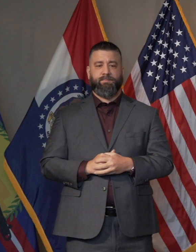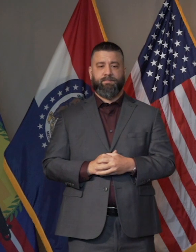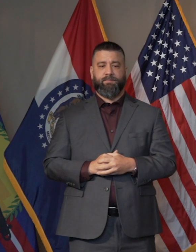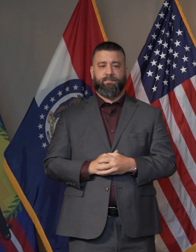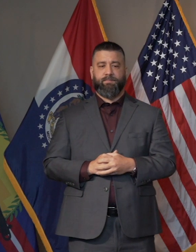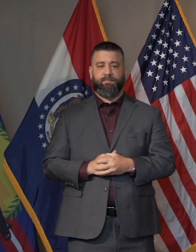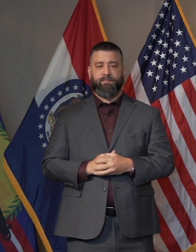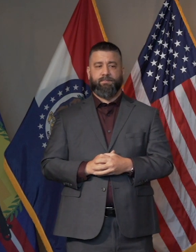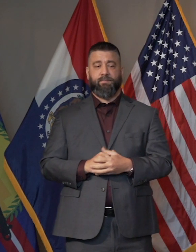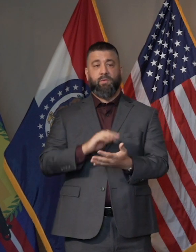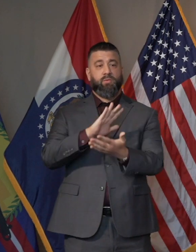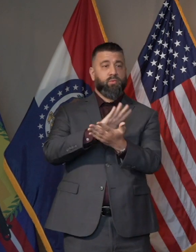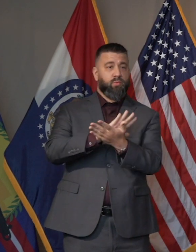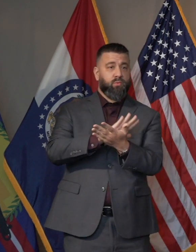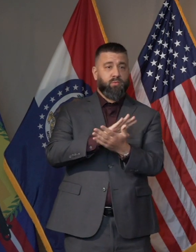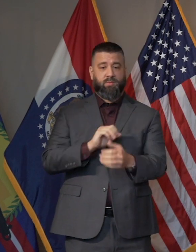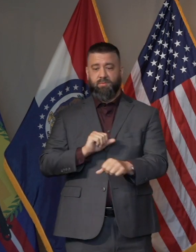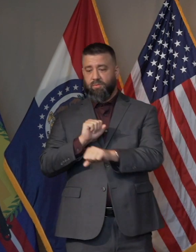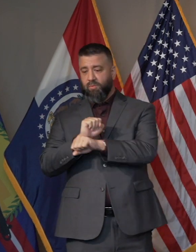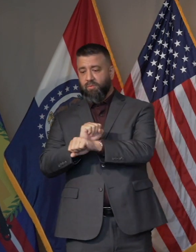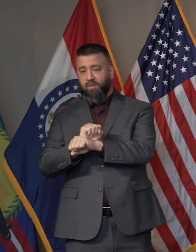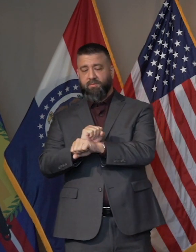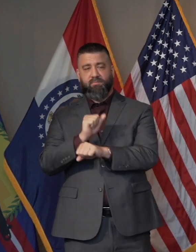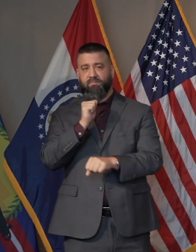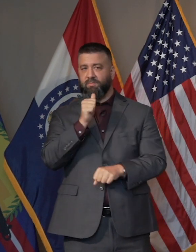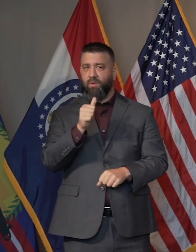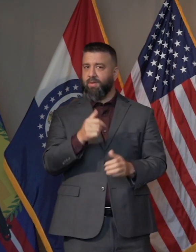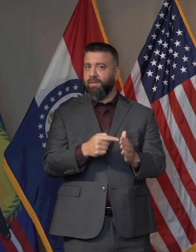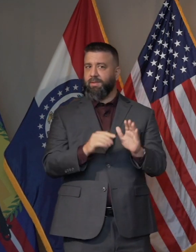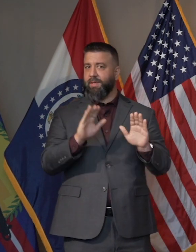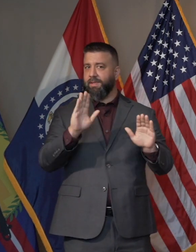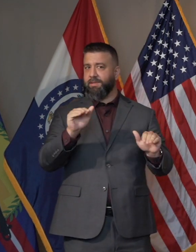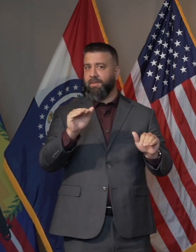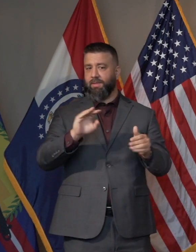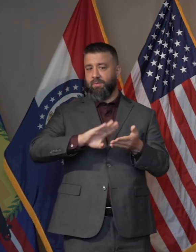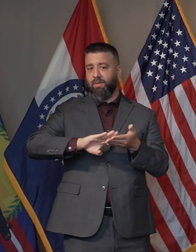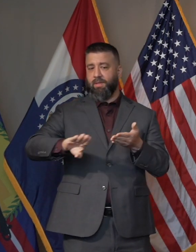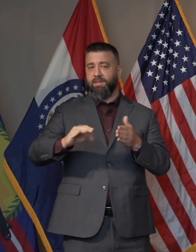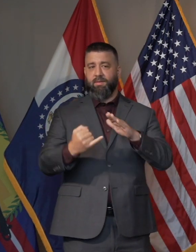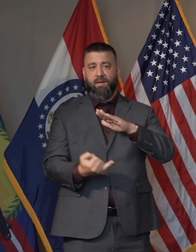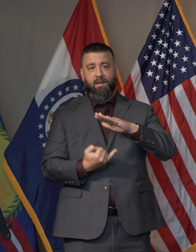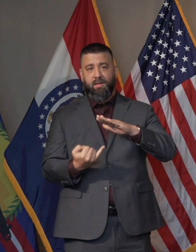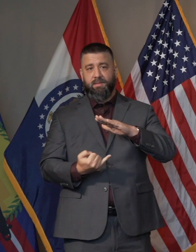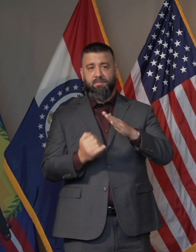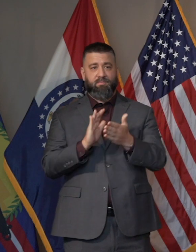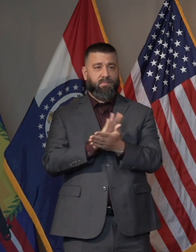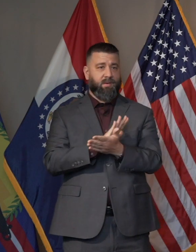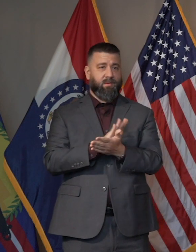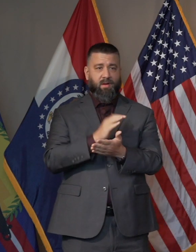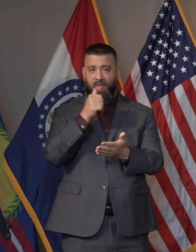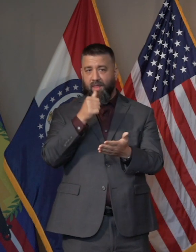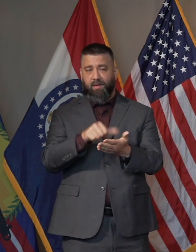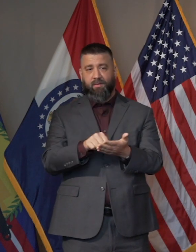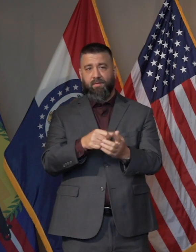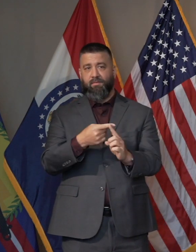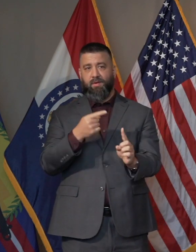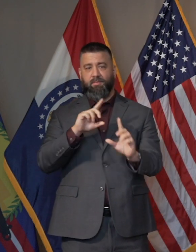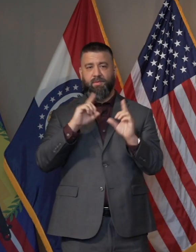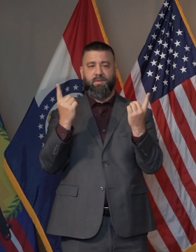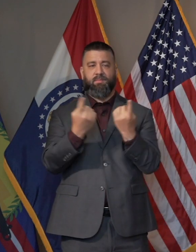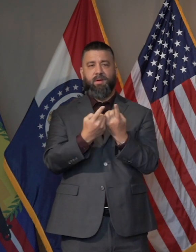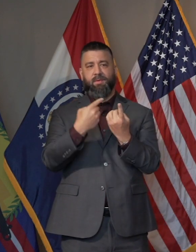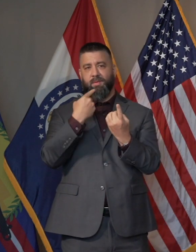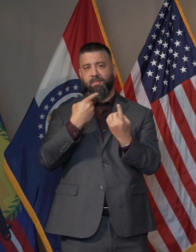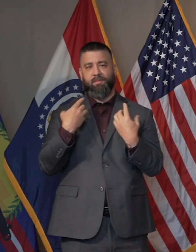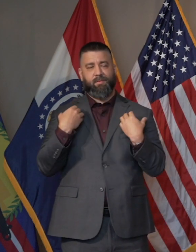Schools, places of employment should not expect a release from isolation or a release of quarantine letter from the Department of